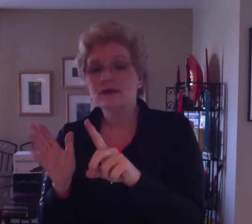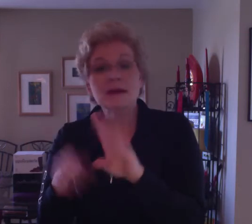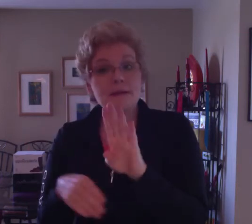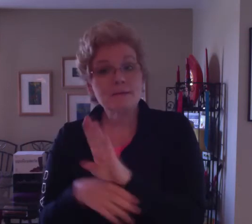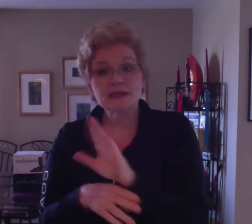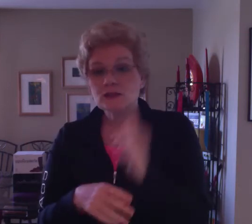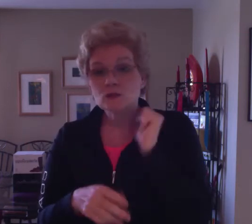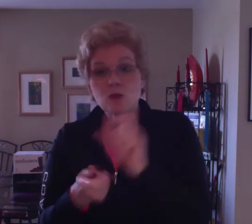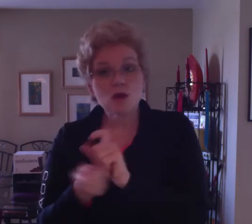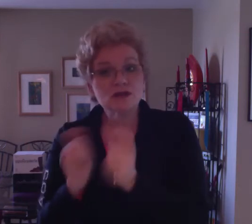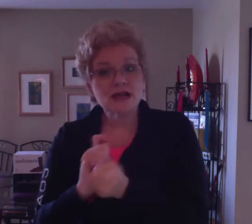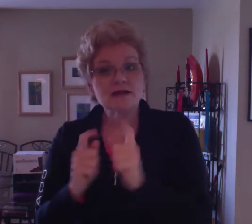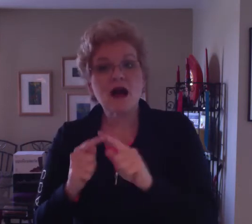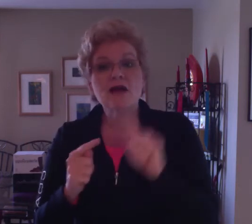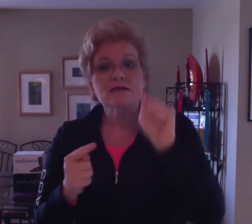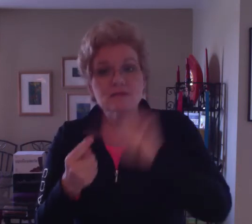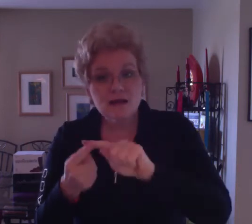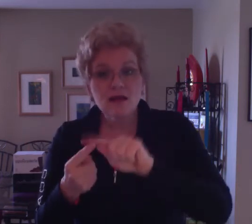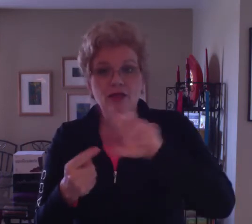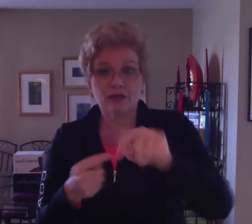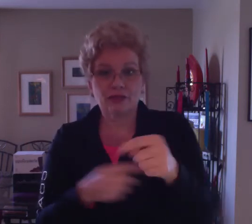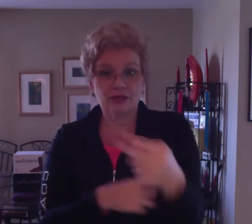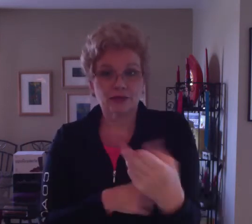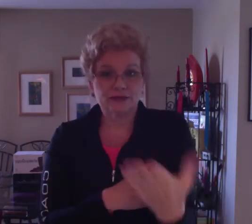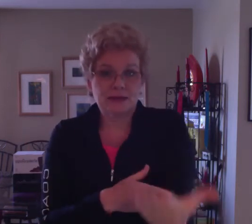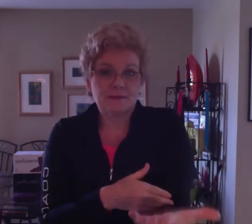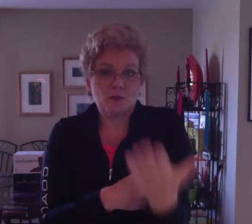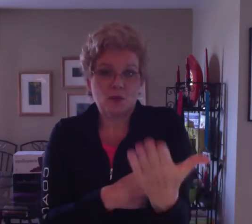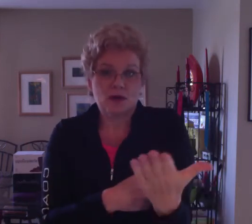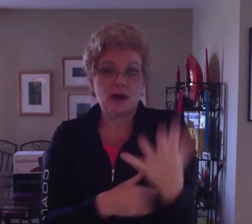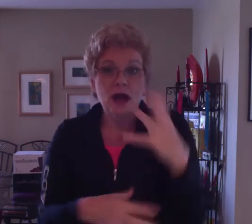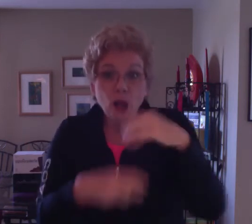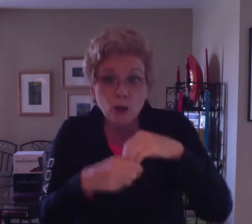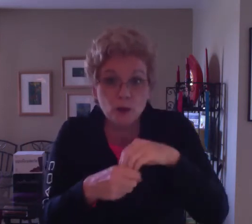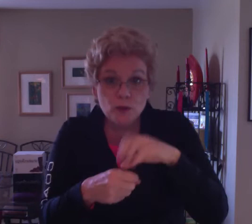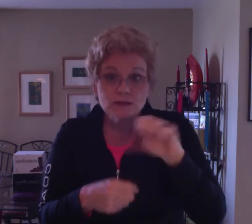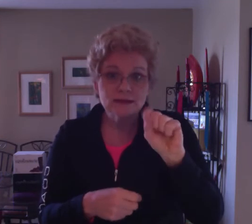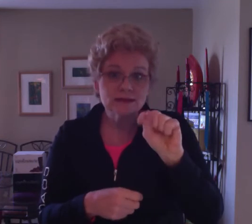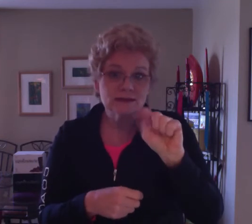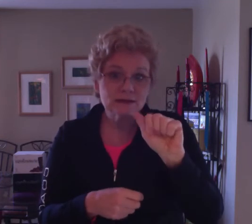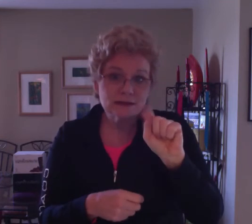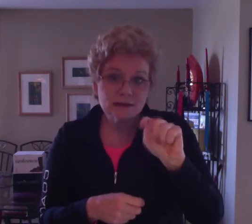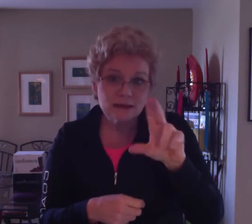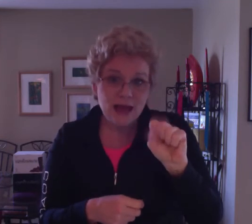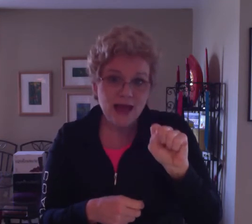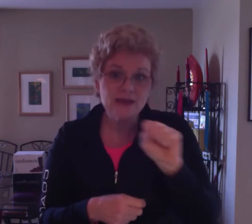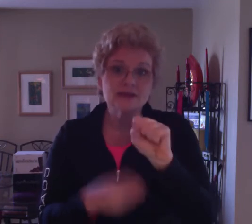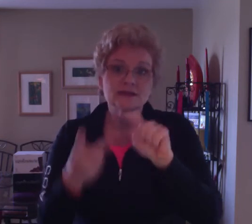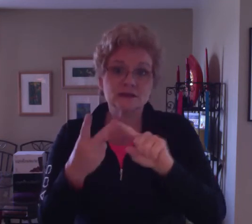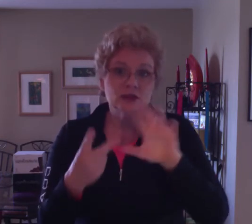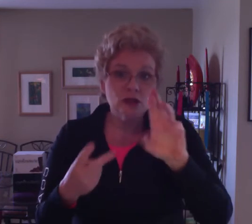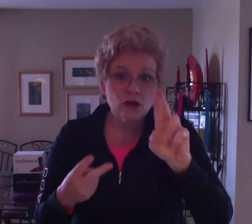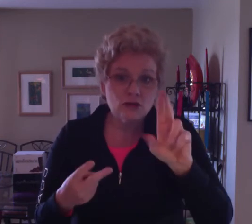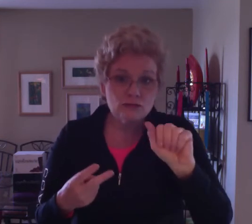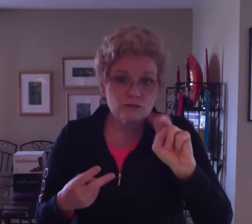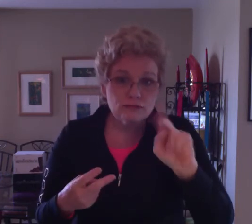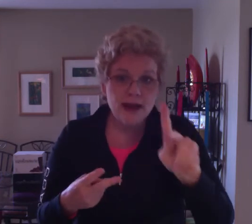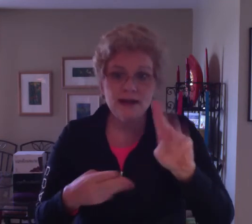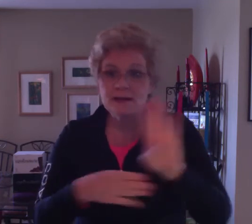the following Thursday, and that includes status. Status changes, business changes, so you won't see how much money you're going to make until the